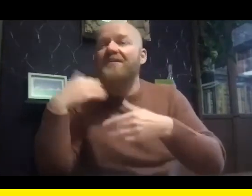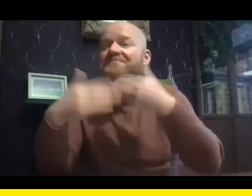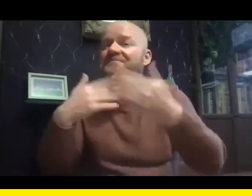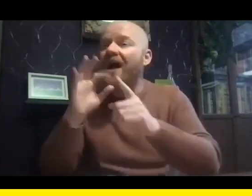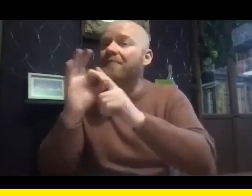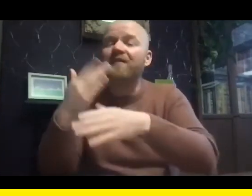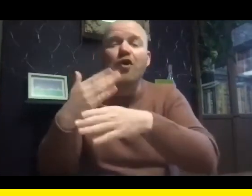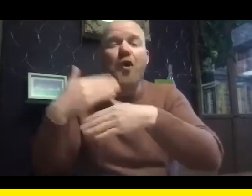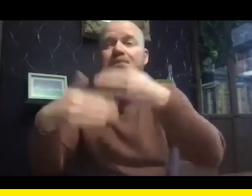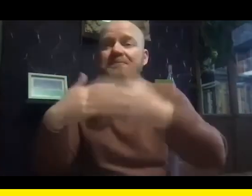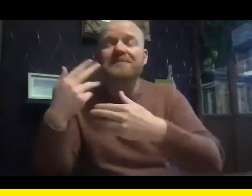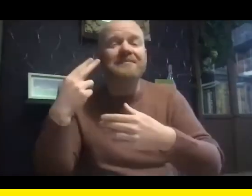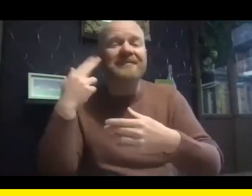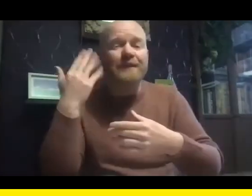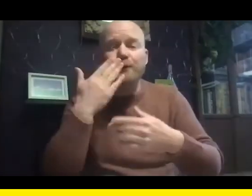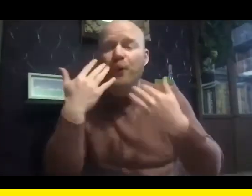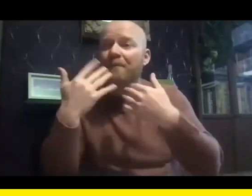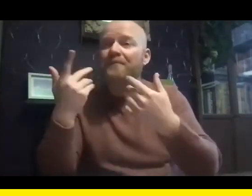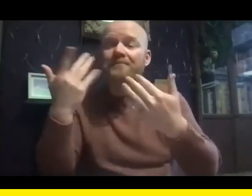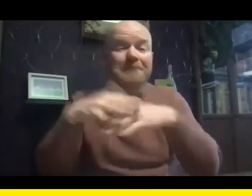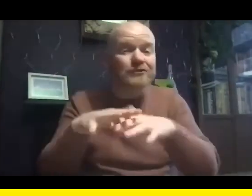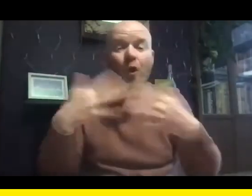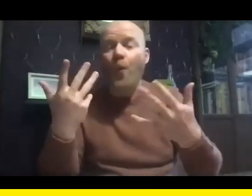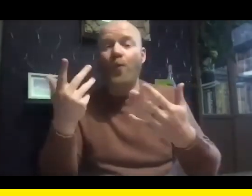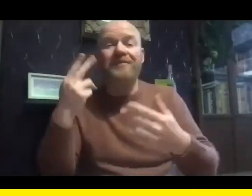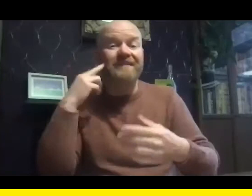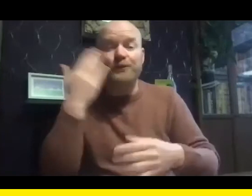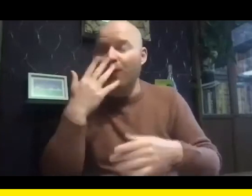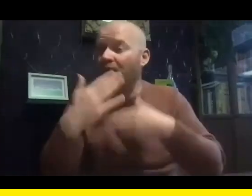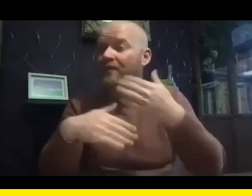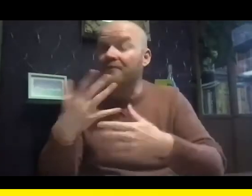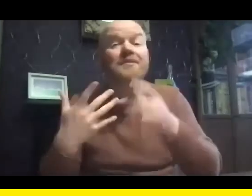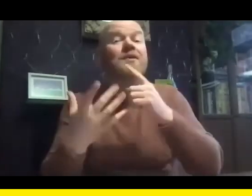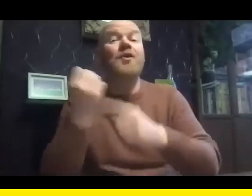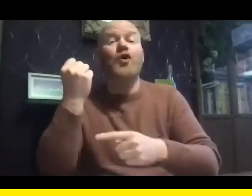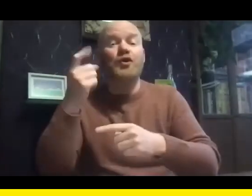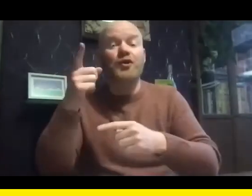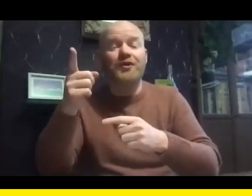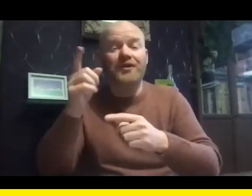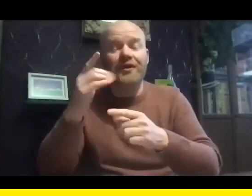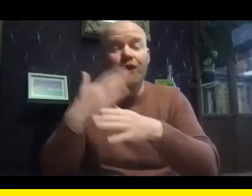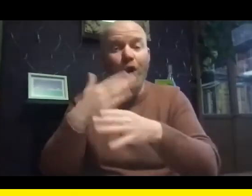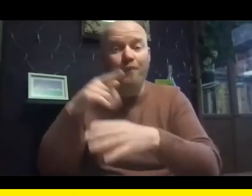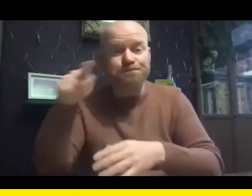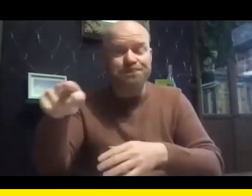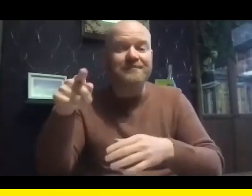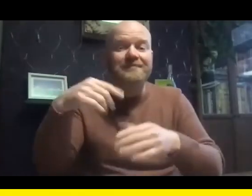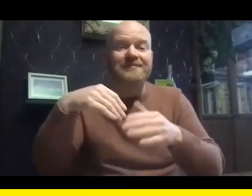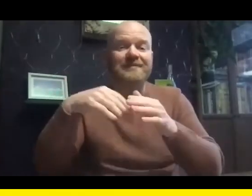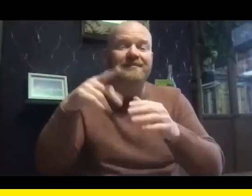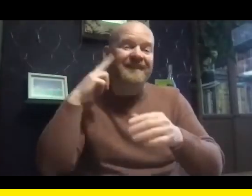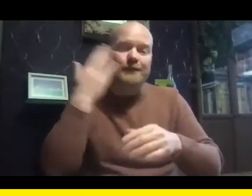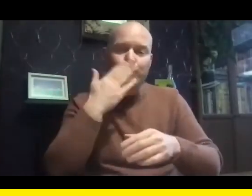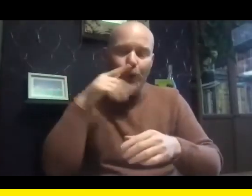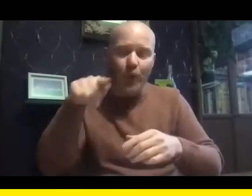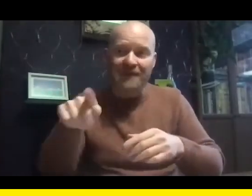new. So I applied for a job at the deaf school. I thought about applying for the job at the deaf